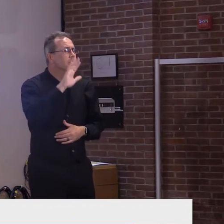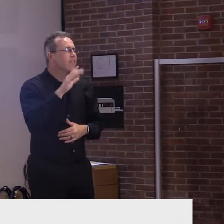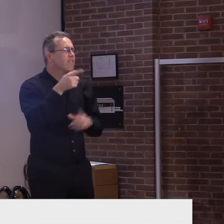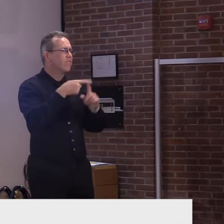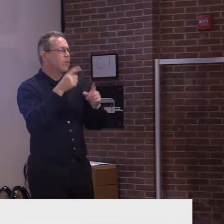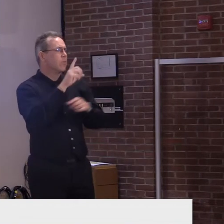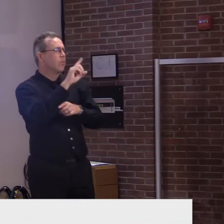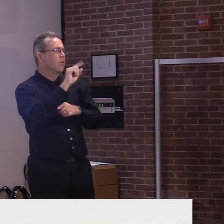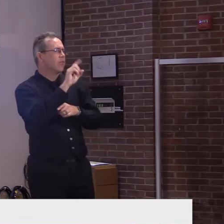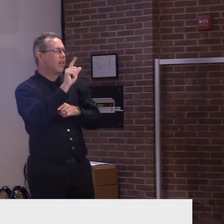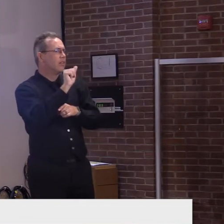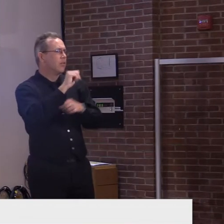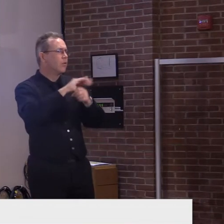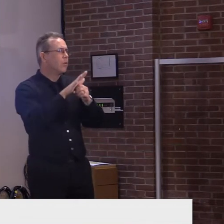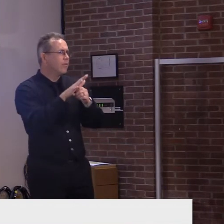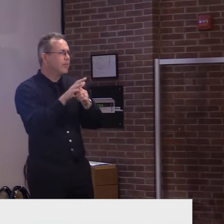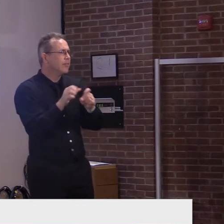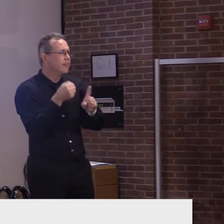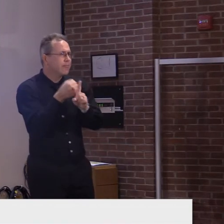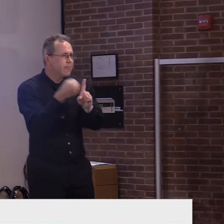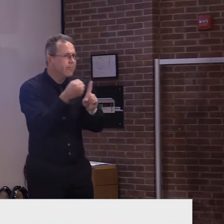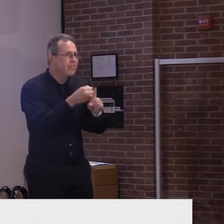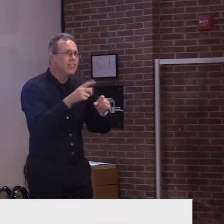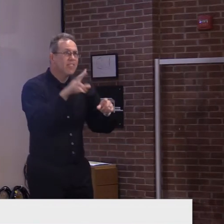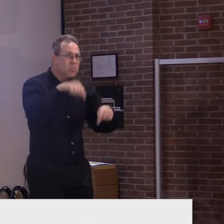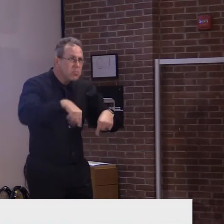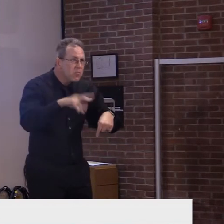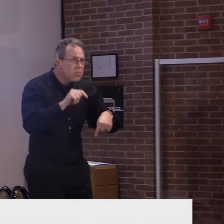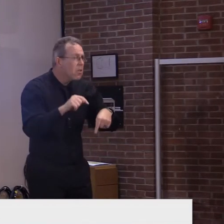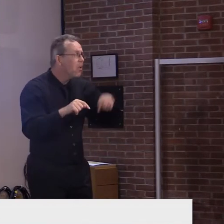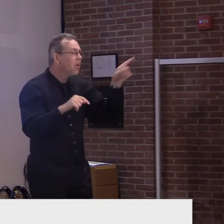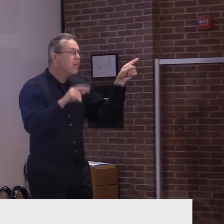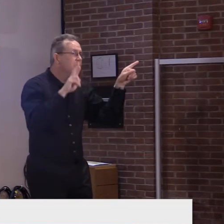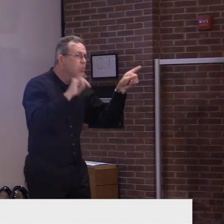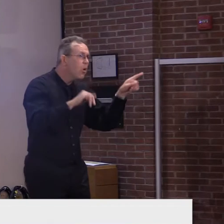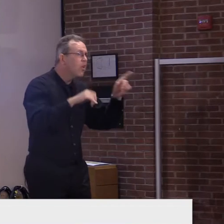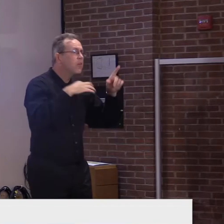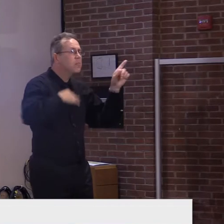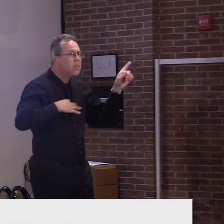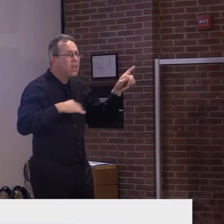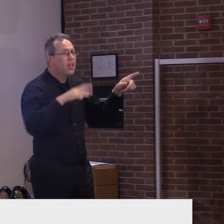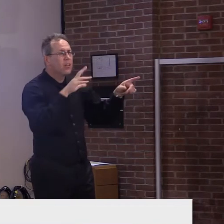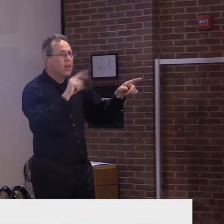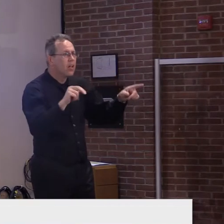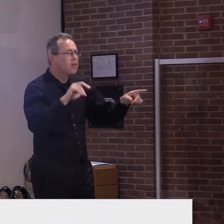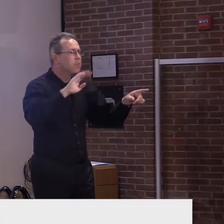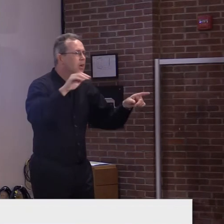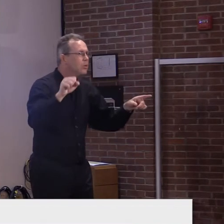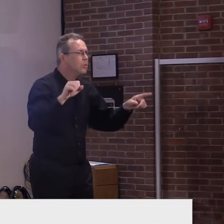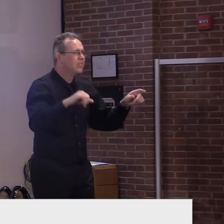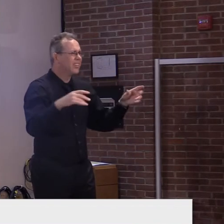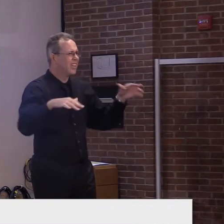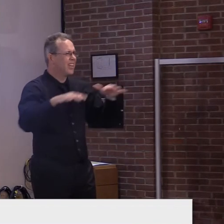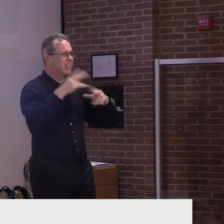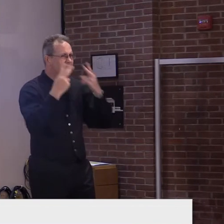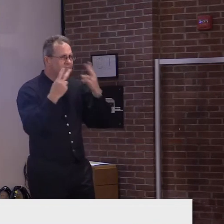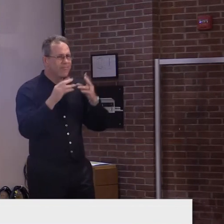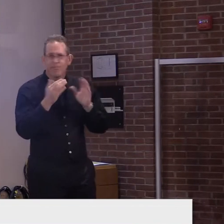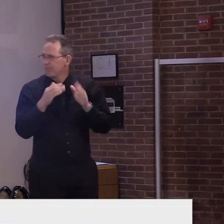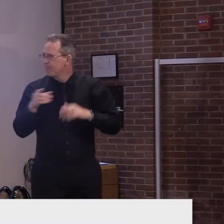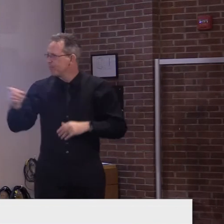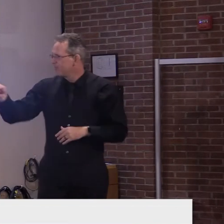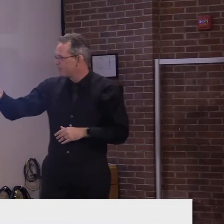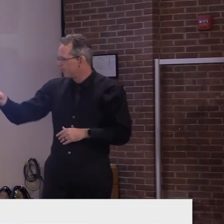most acutely, you can see that the fatality rates are considerably different across the country. Places like